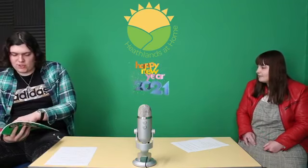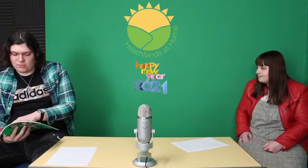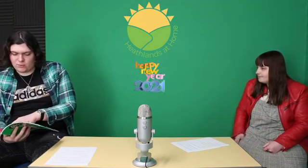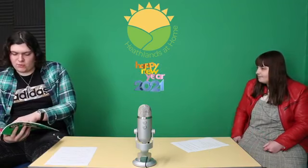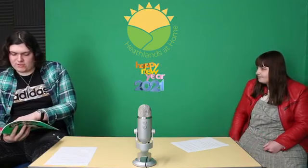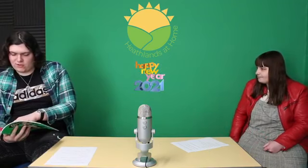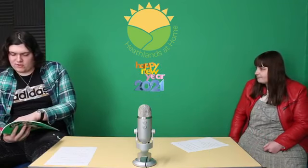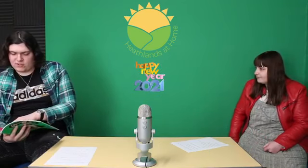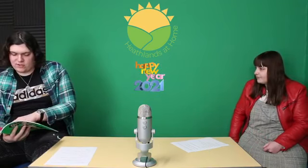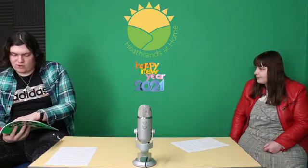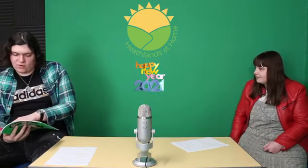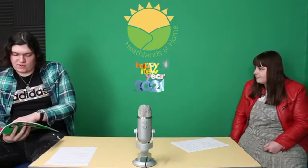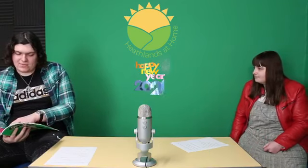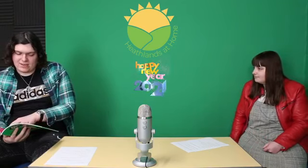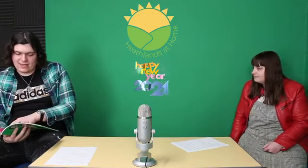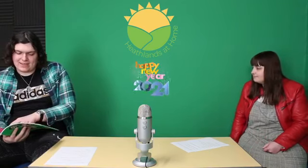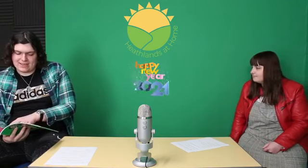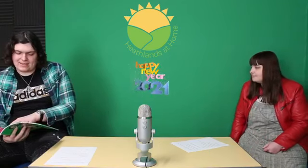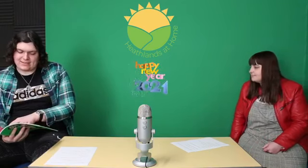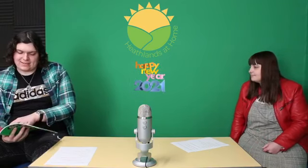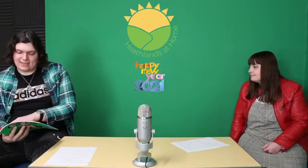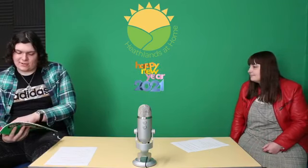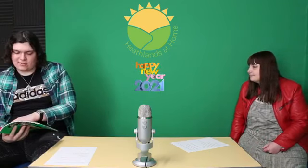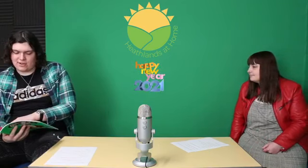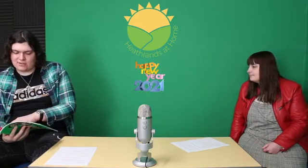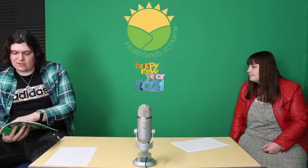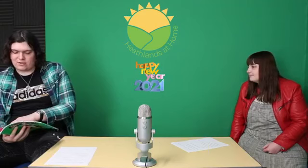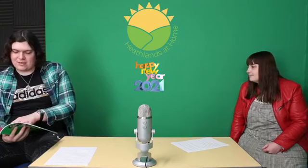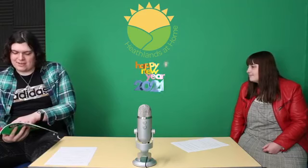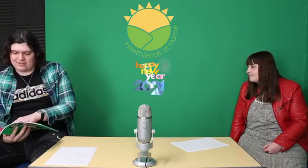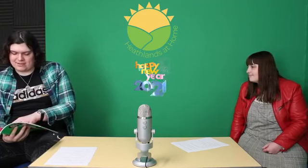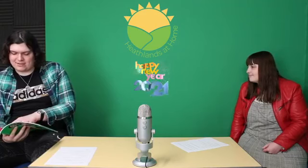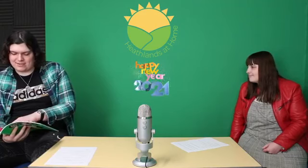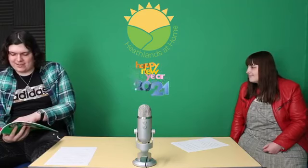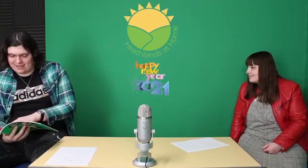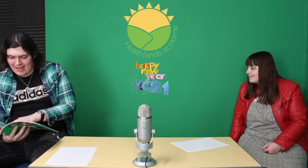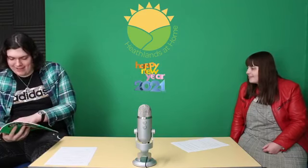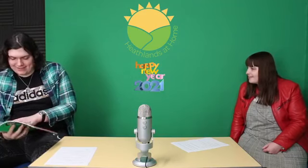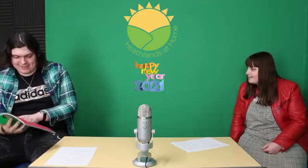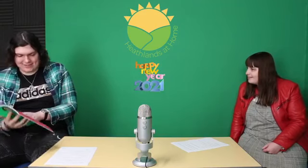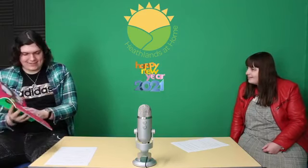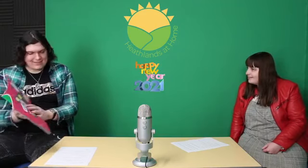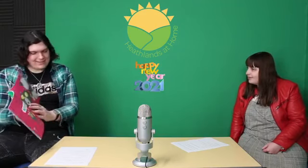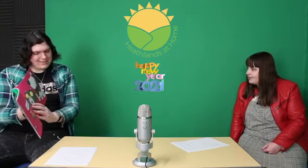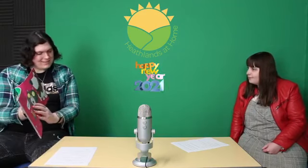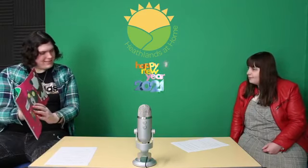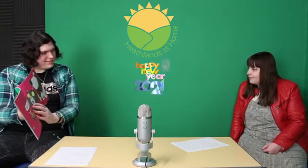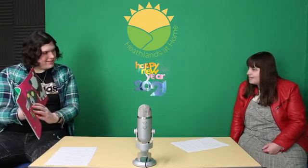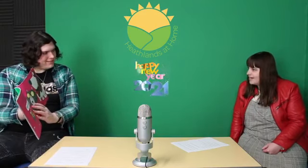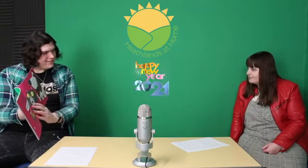tadpoles sit on, said the dog. And kittens that are allergic to mittens, said the cat. Why do you ask, frowned the